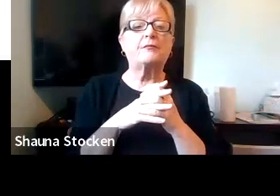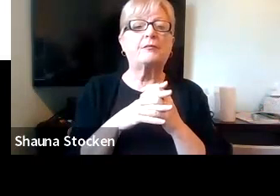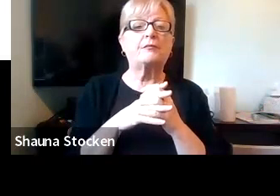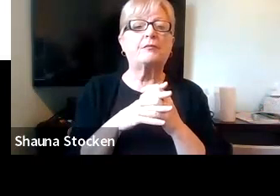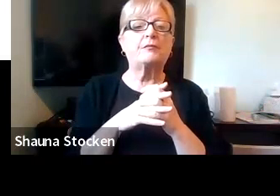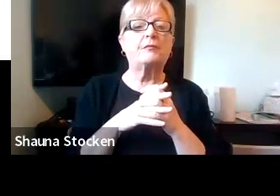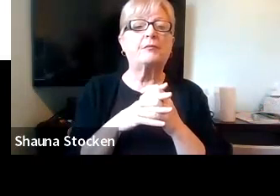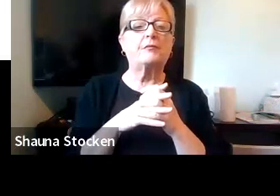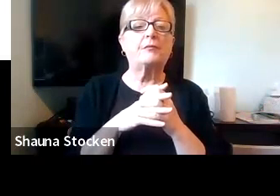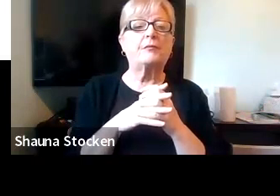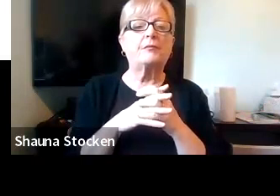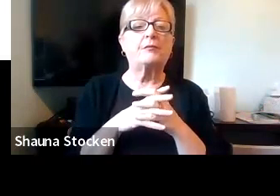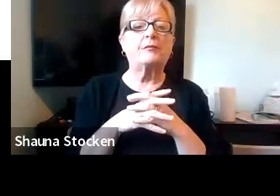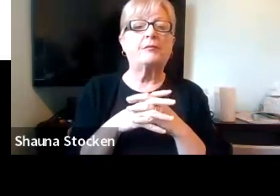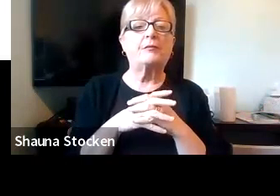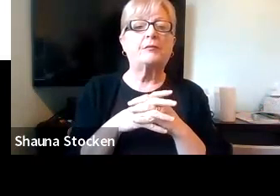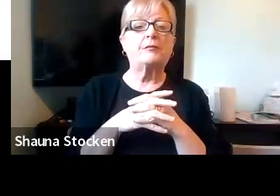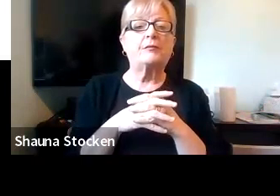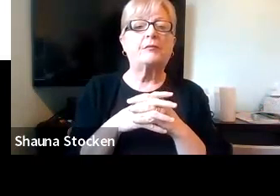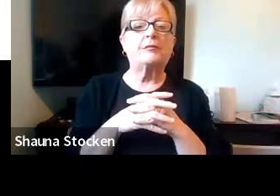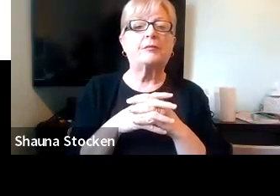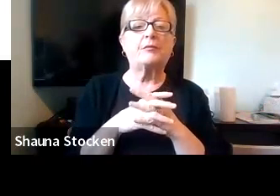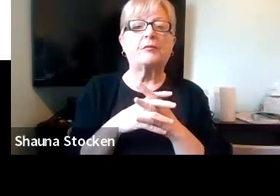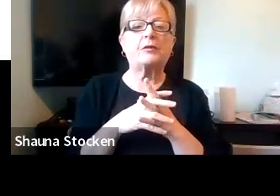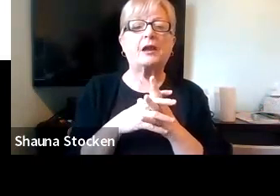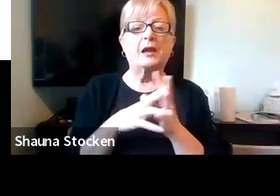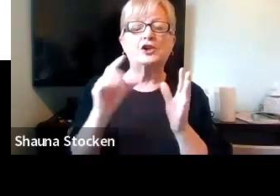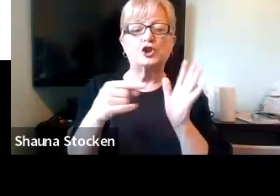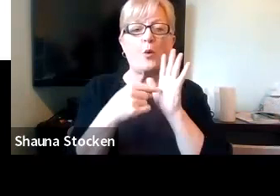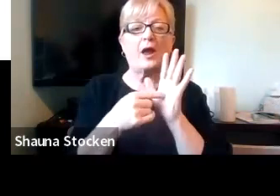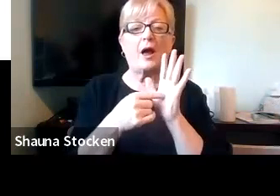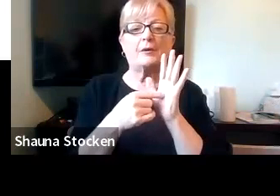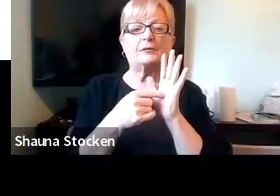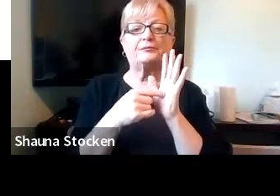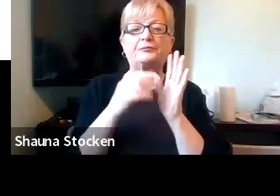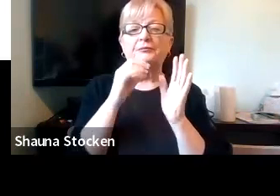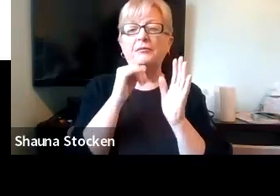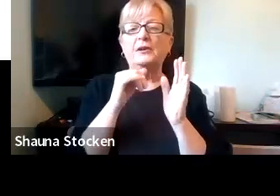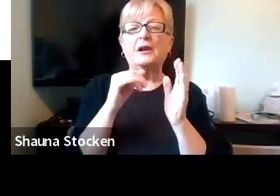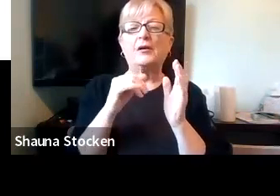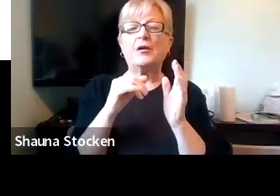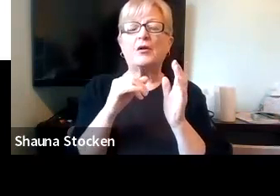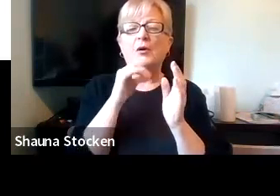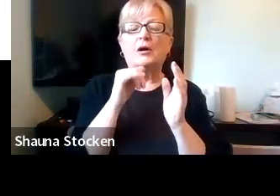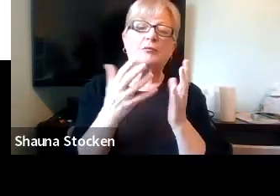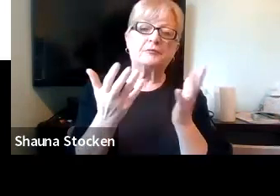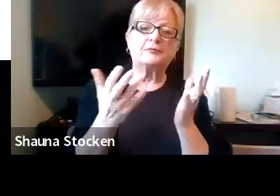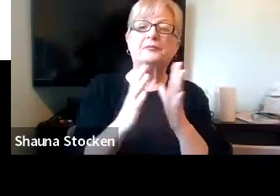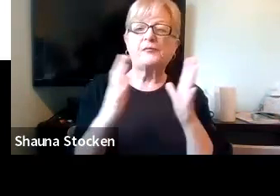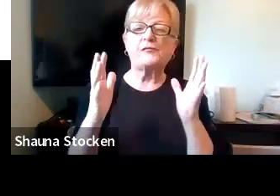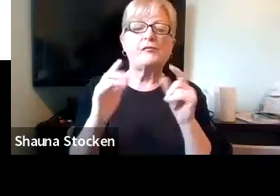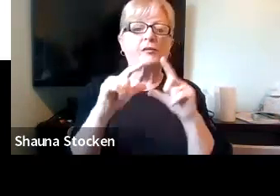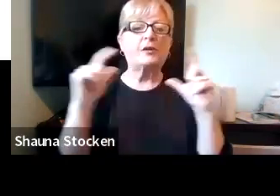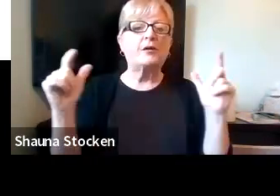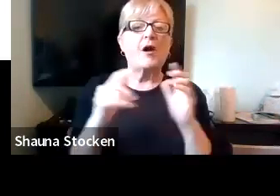to allow magic escape virtual PC. Pause K button. Play K. Is the video showing up in full Participants can now see screen? your screen. Yes. Okay.